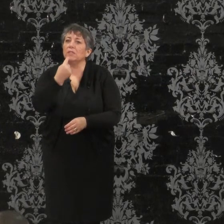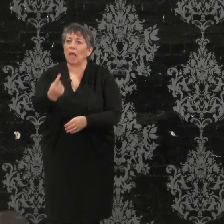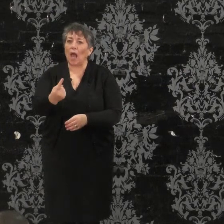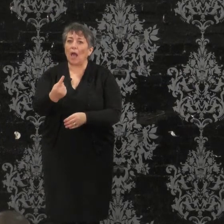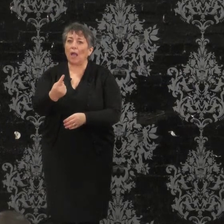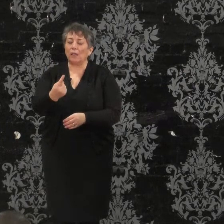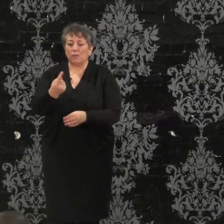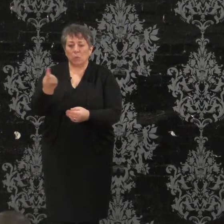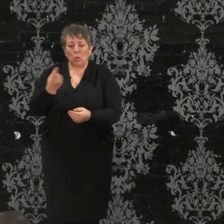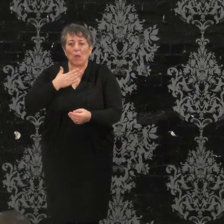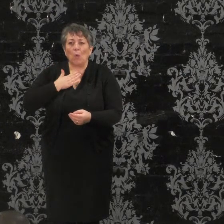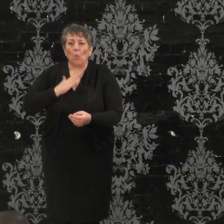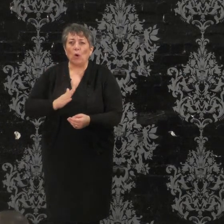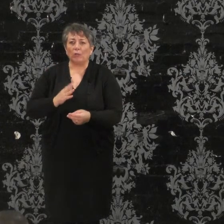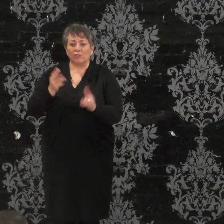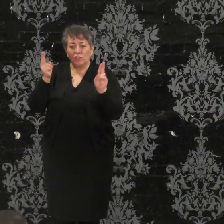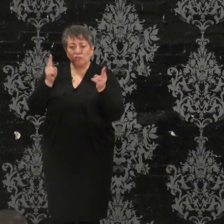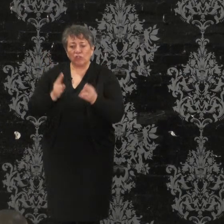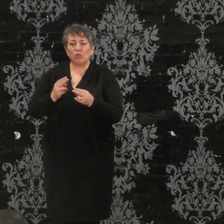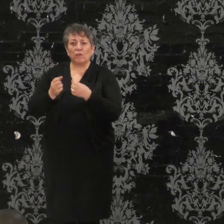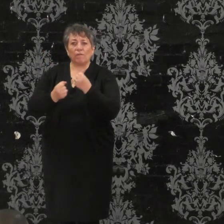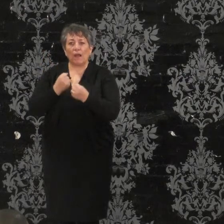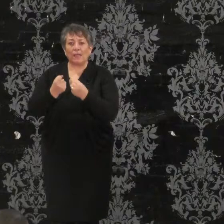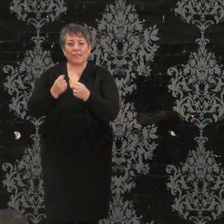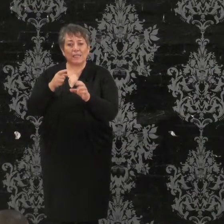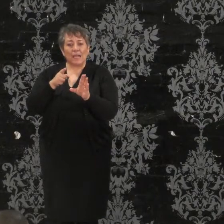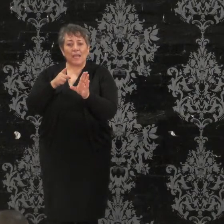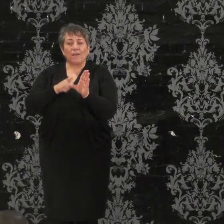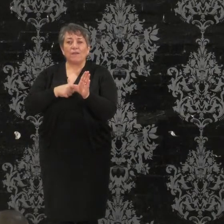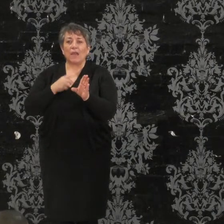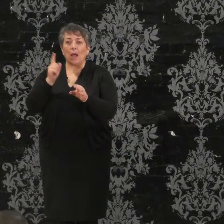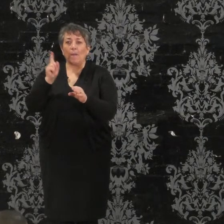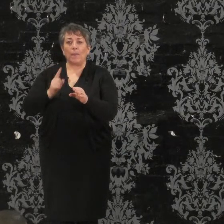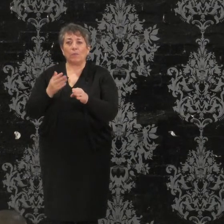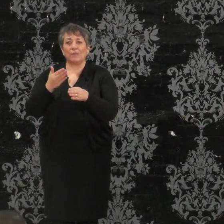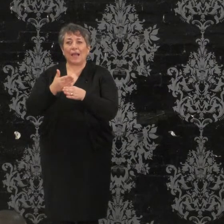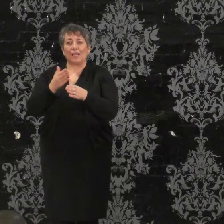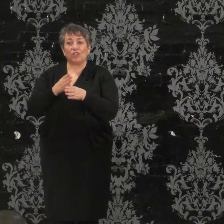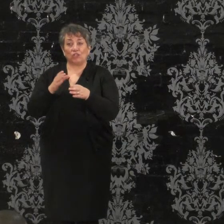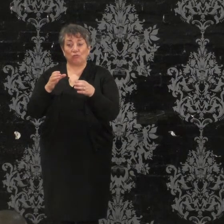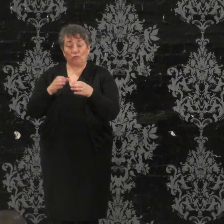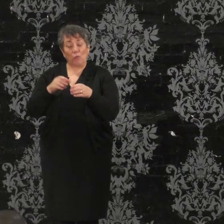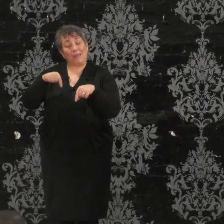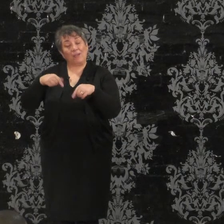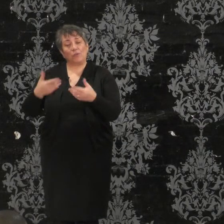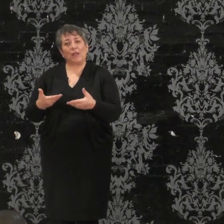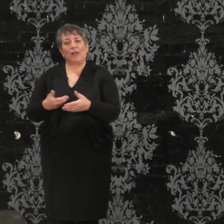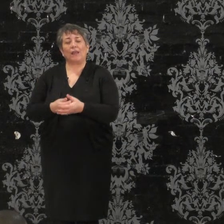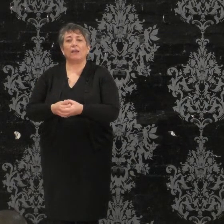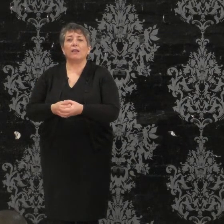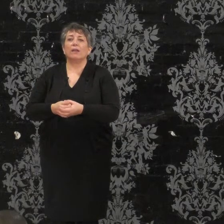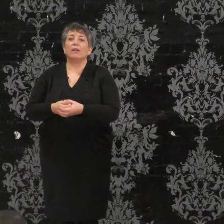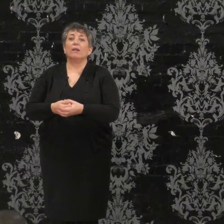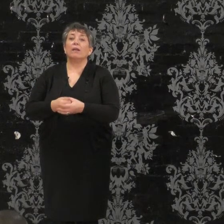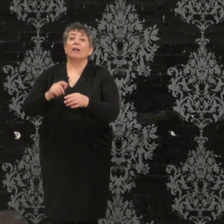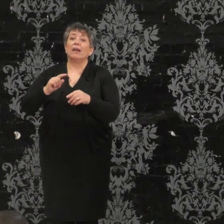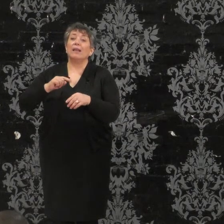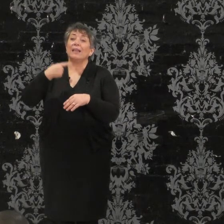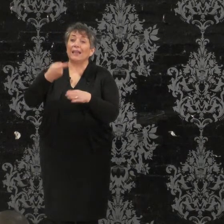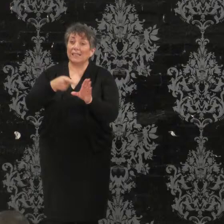through the Young People's Action Group, who are also here today. Next year